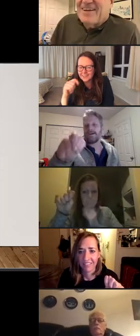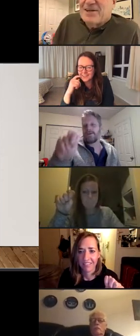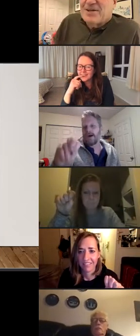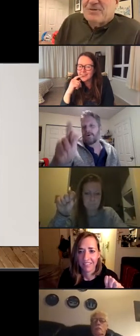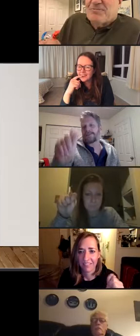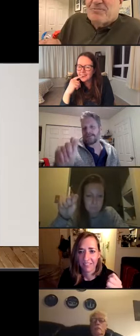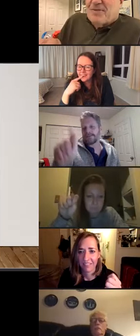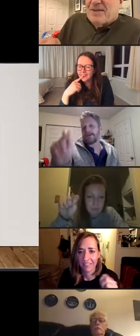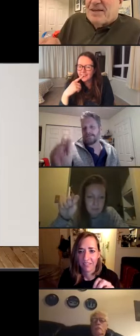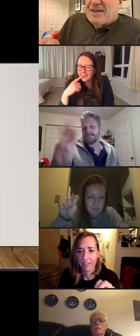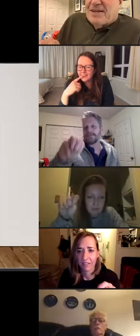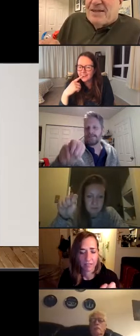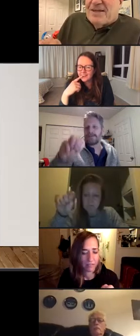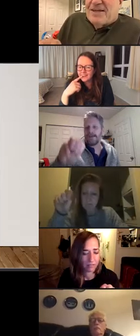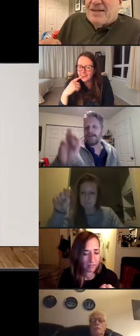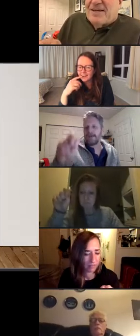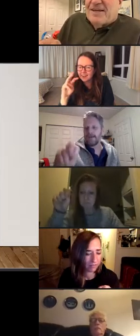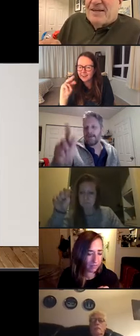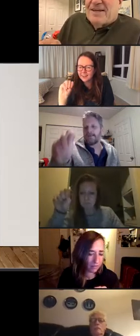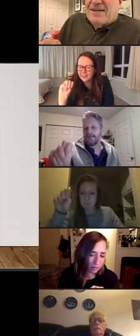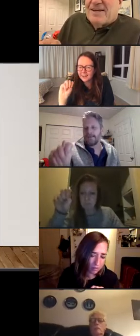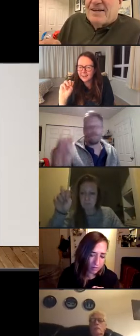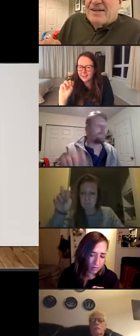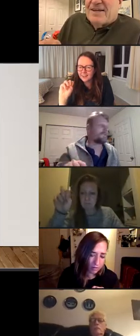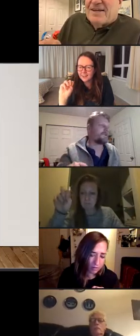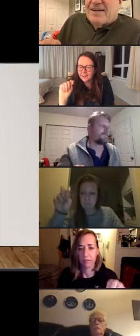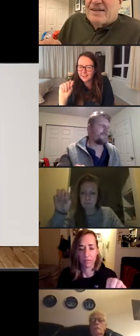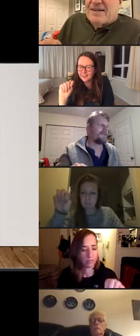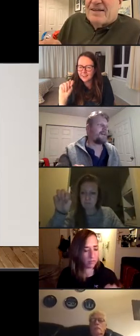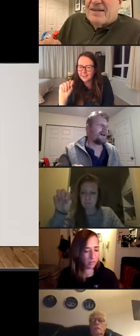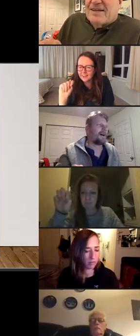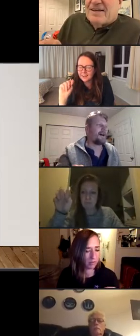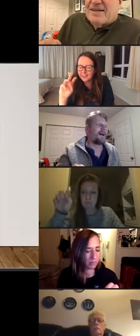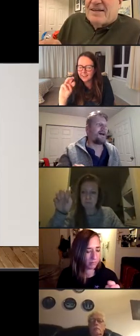So I'm always just, M, N, T. Cool.